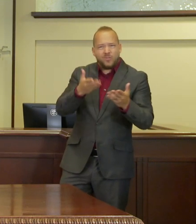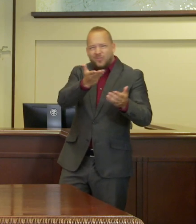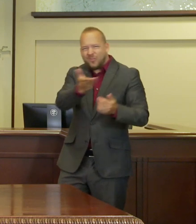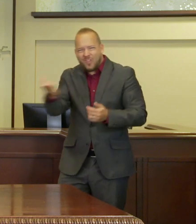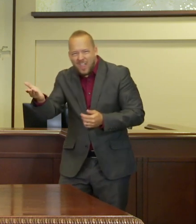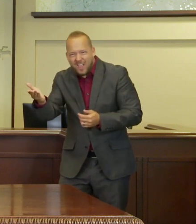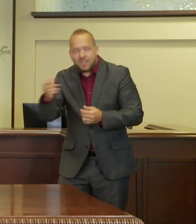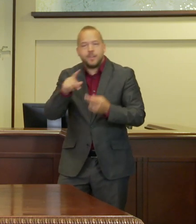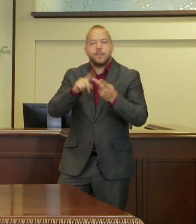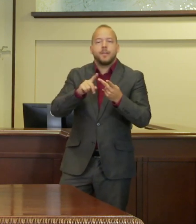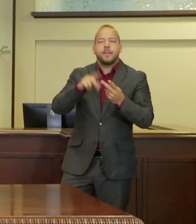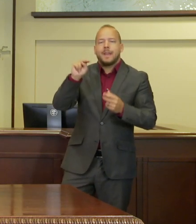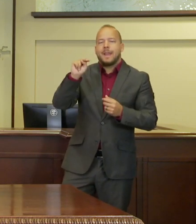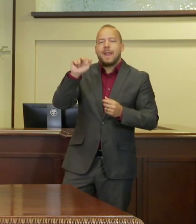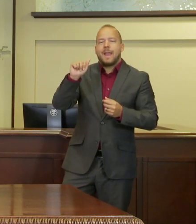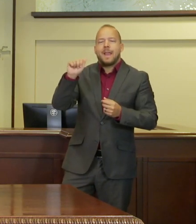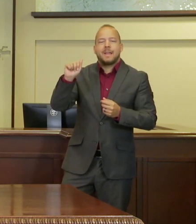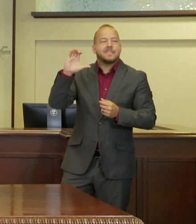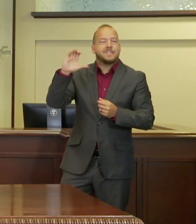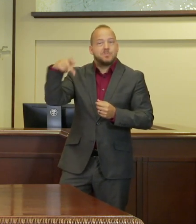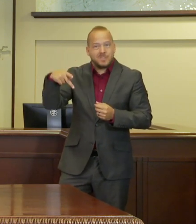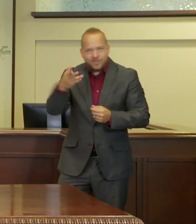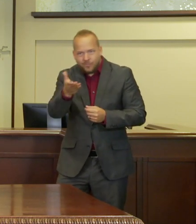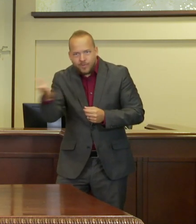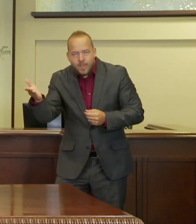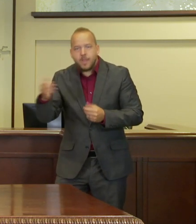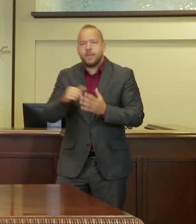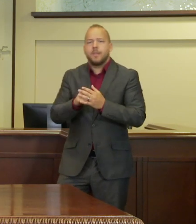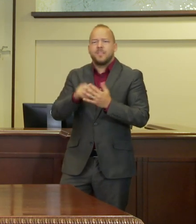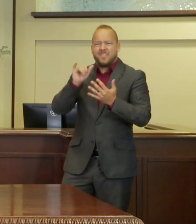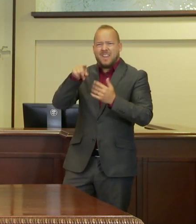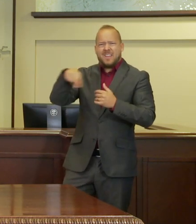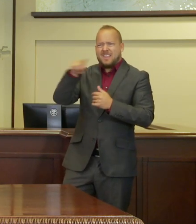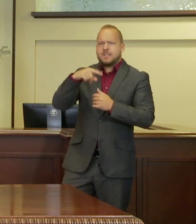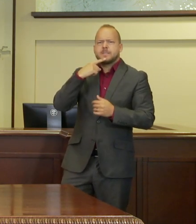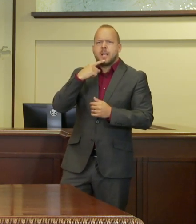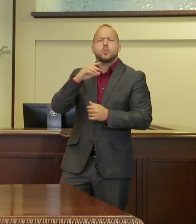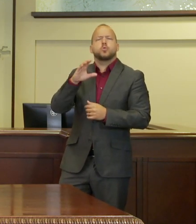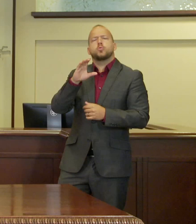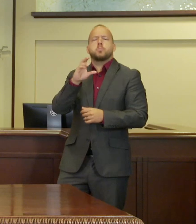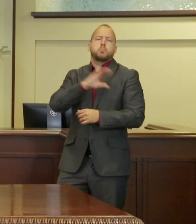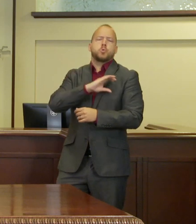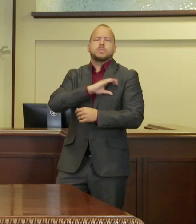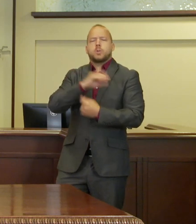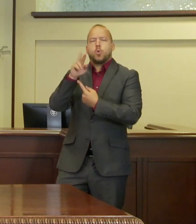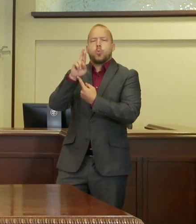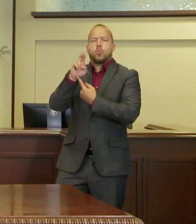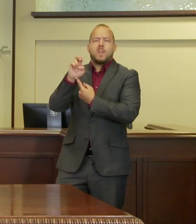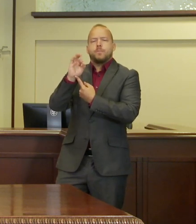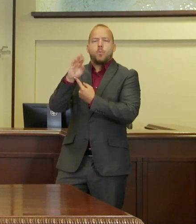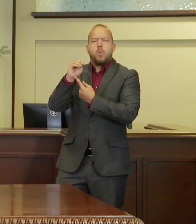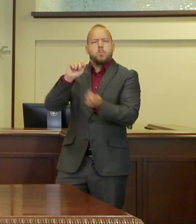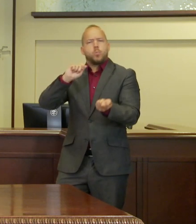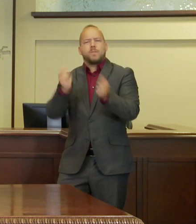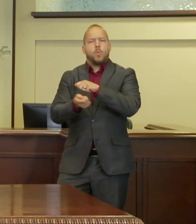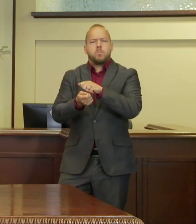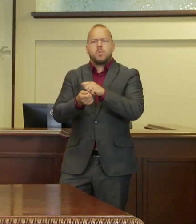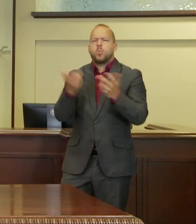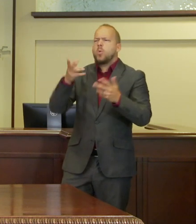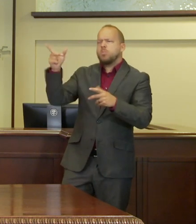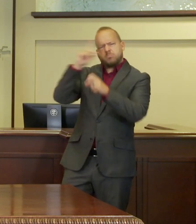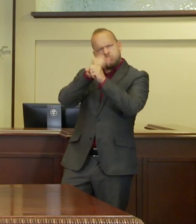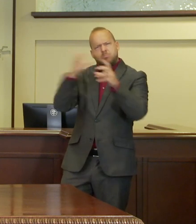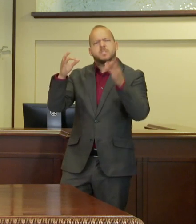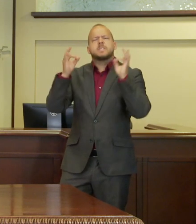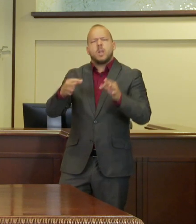NAACP was invited, and it was about police reform. What was discussed, and what kind of change you're committed to going